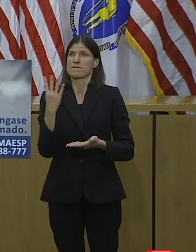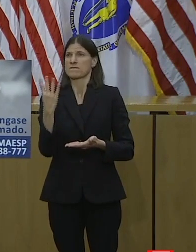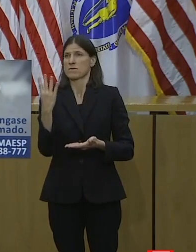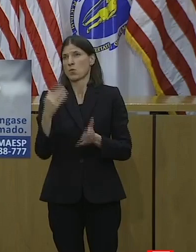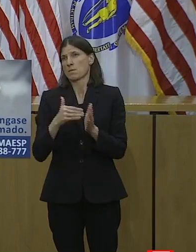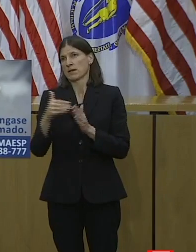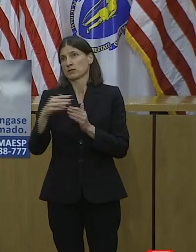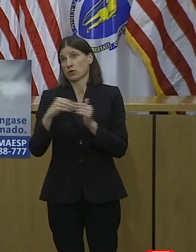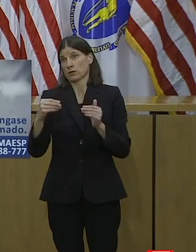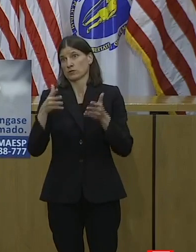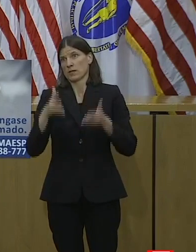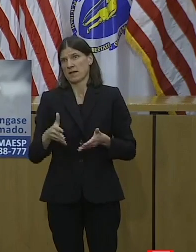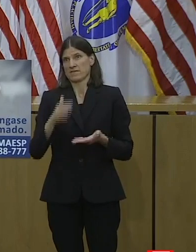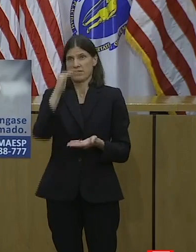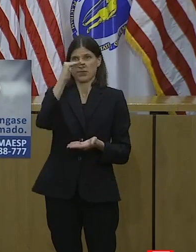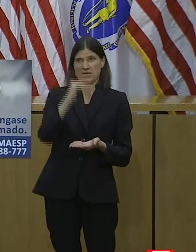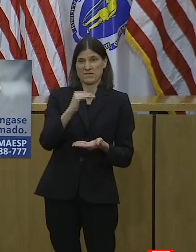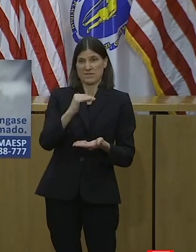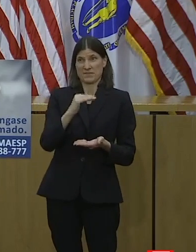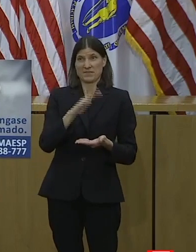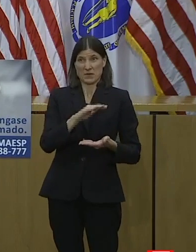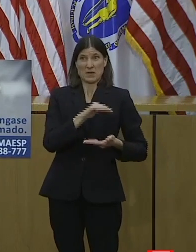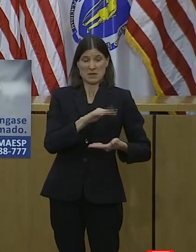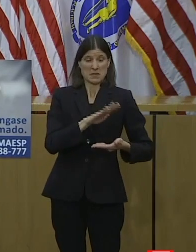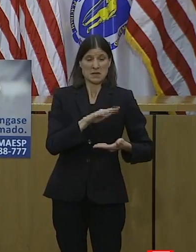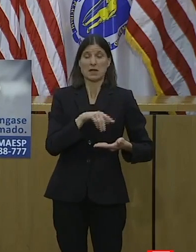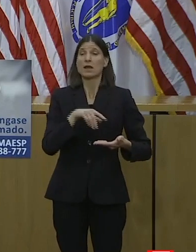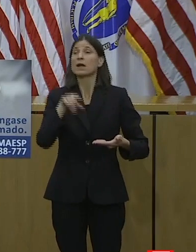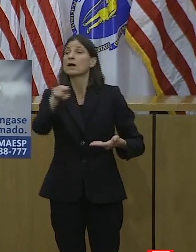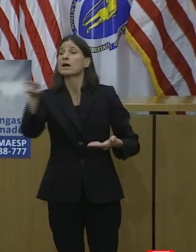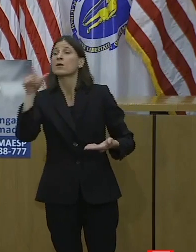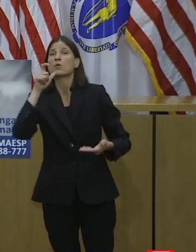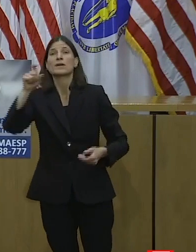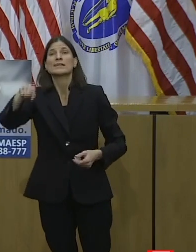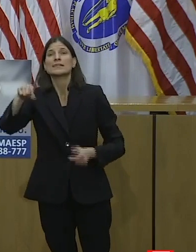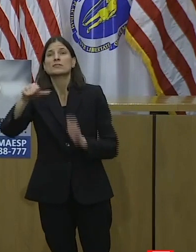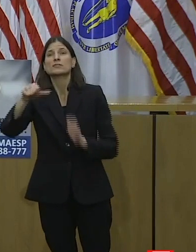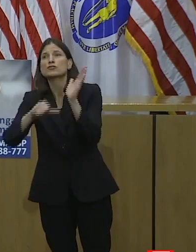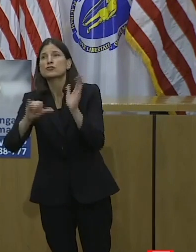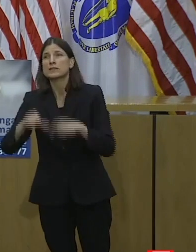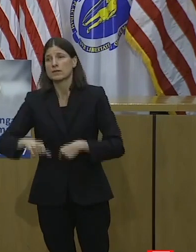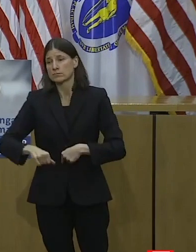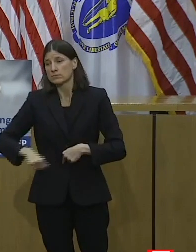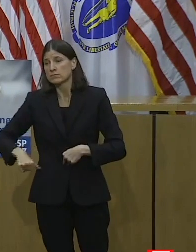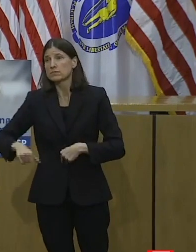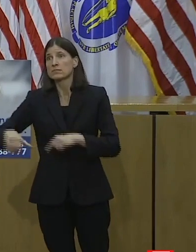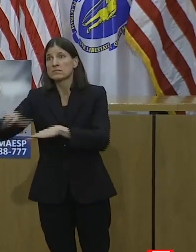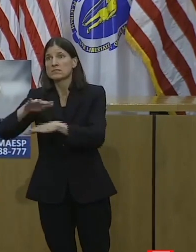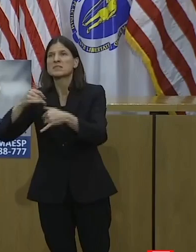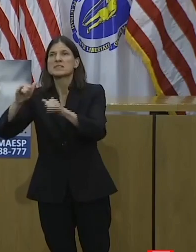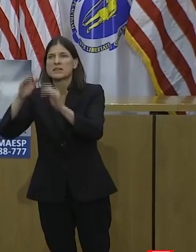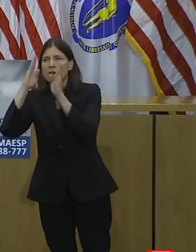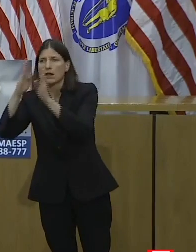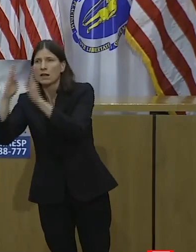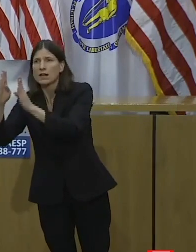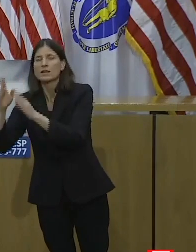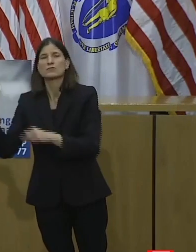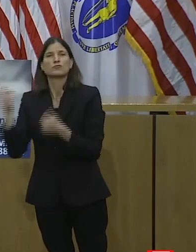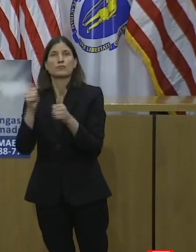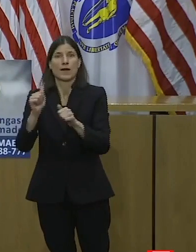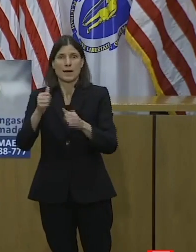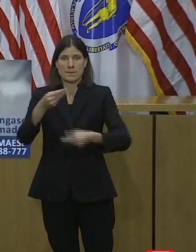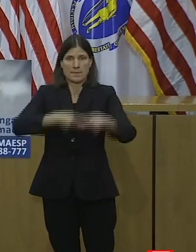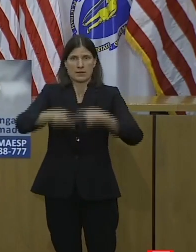example, and elective procedures. So it is reallocating. A way to think about it, Bruce, is reallocating within the base